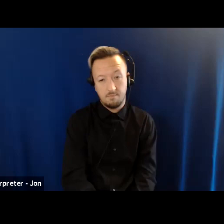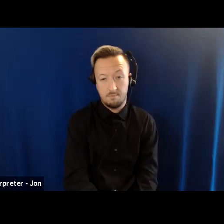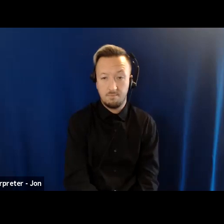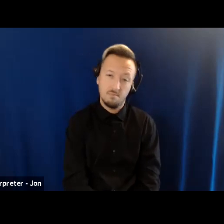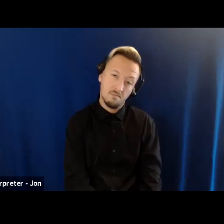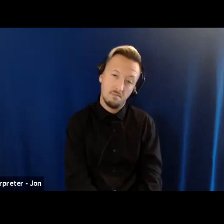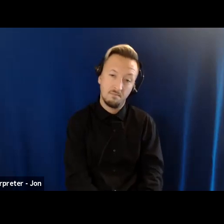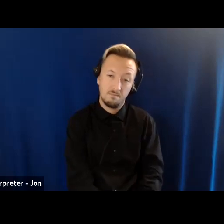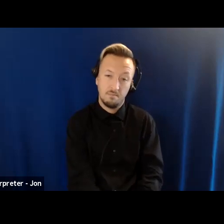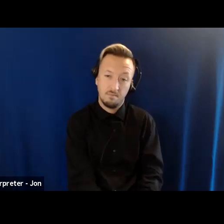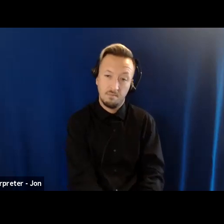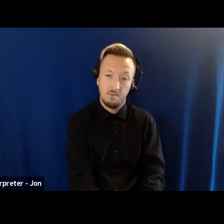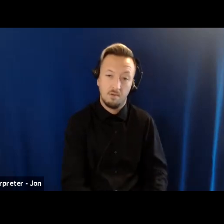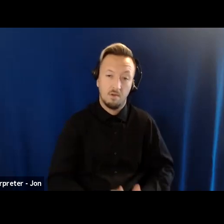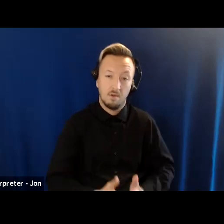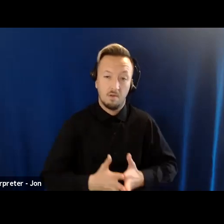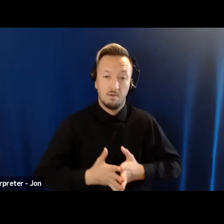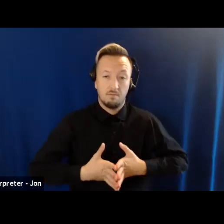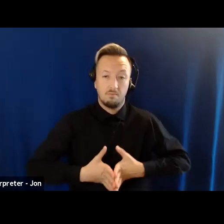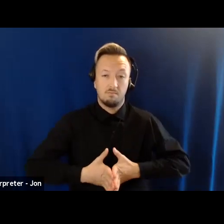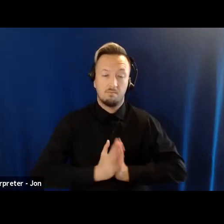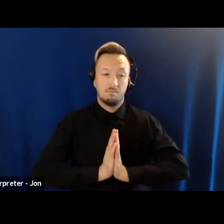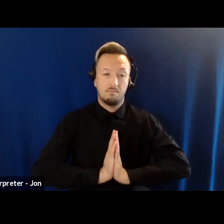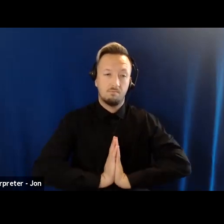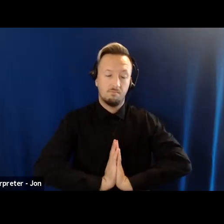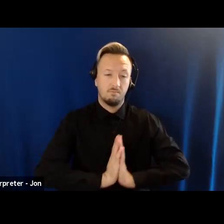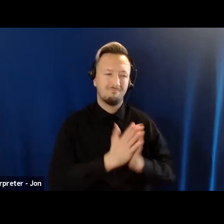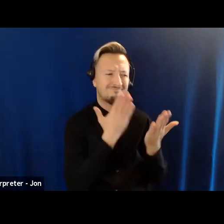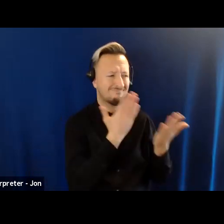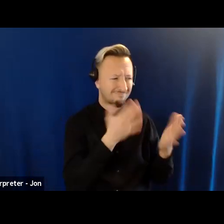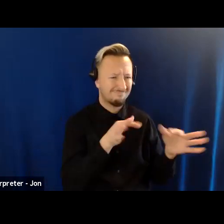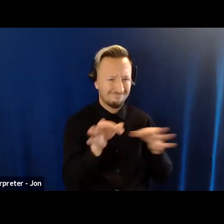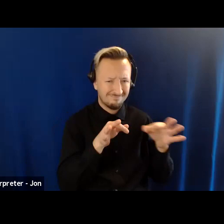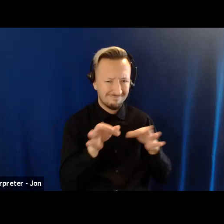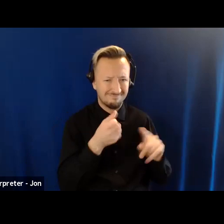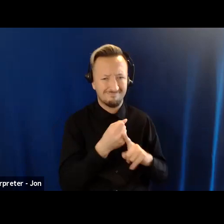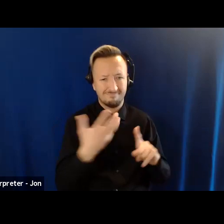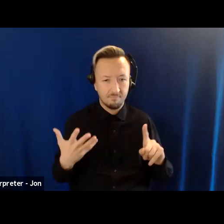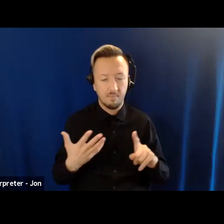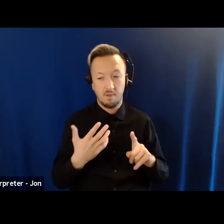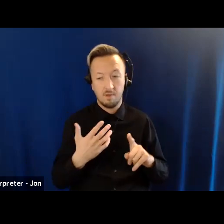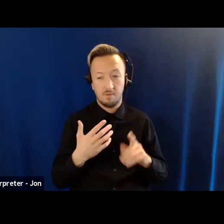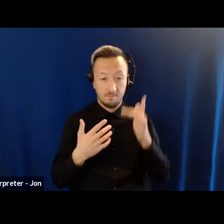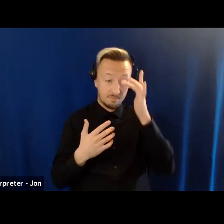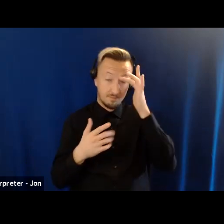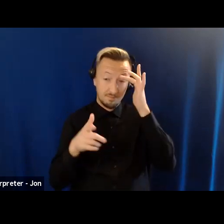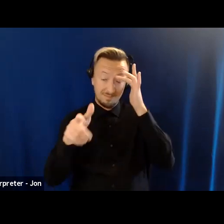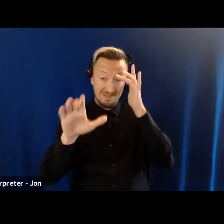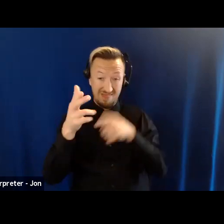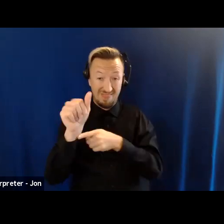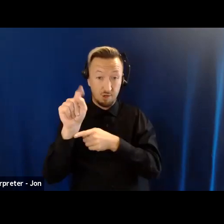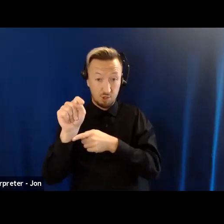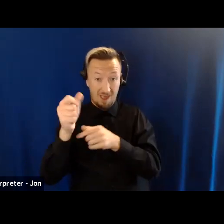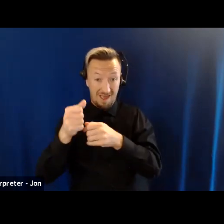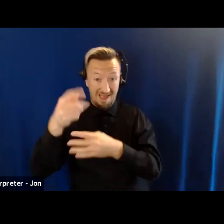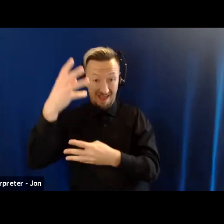thank you guys so much for really explaining that for folks. I want to first note that we put some resources in the chat. I